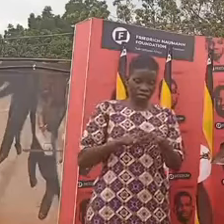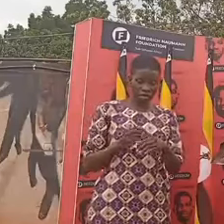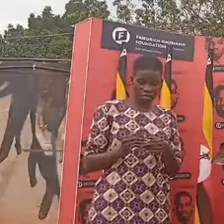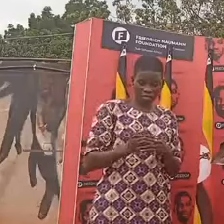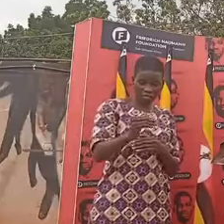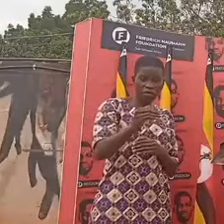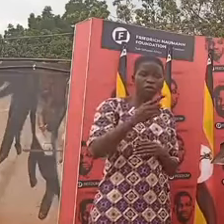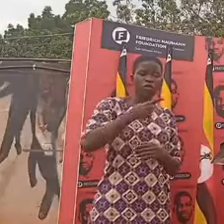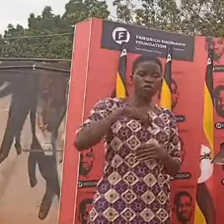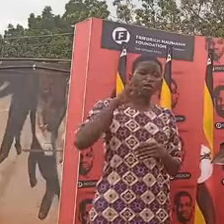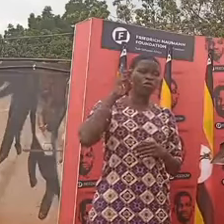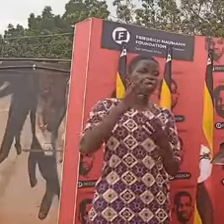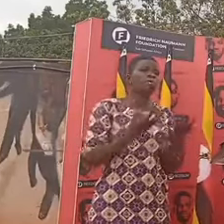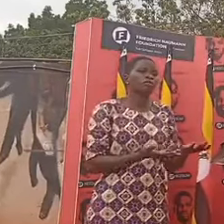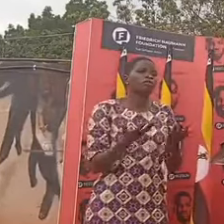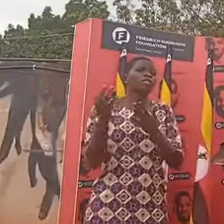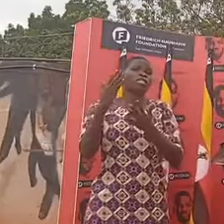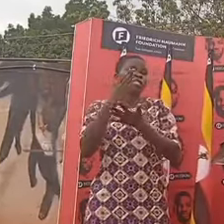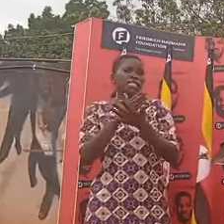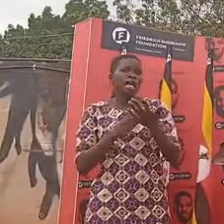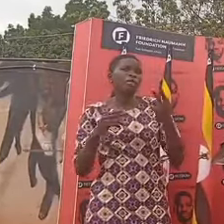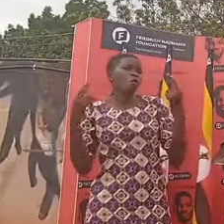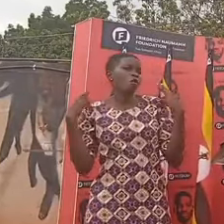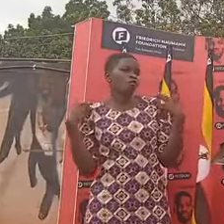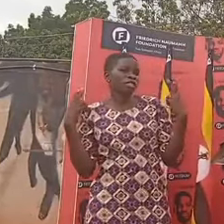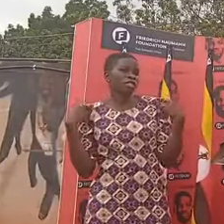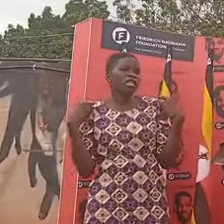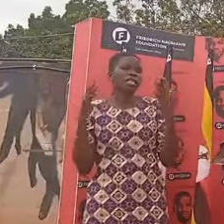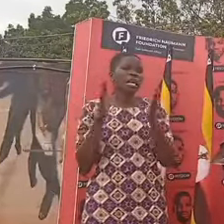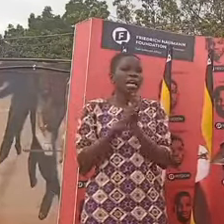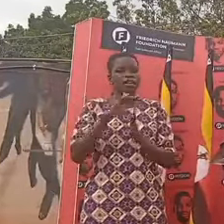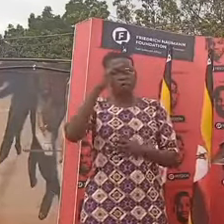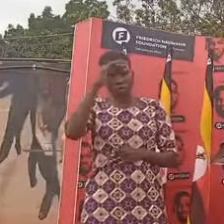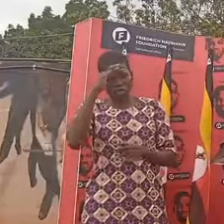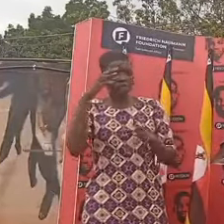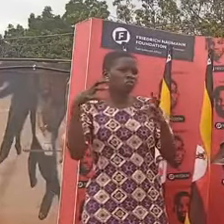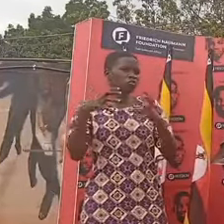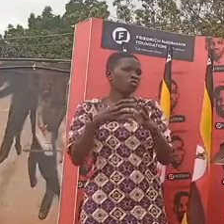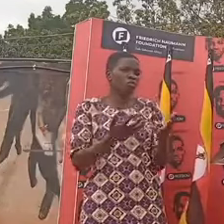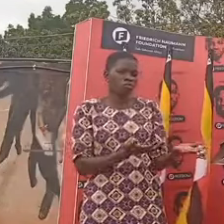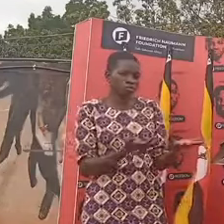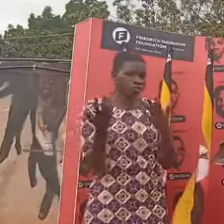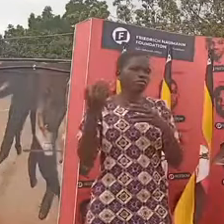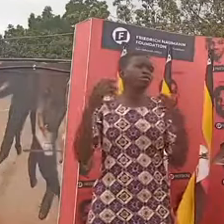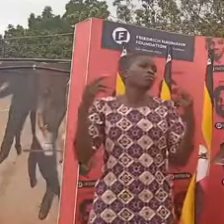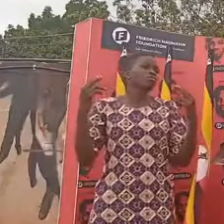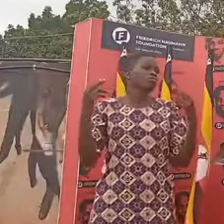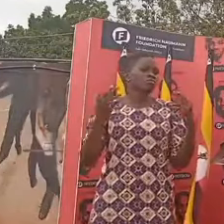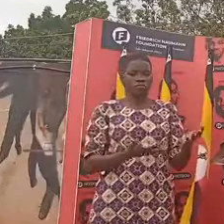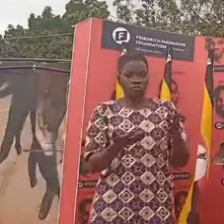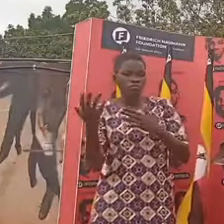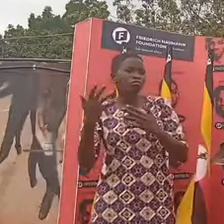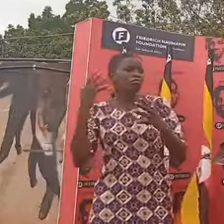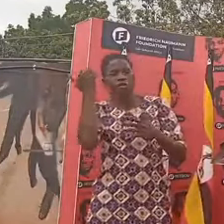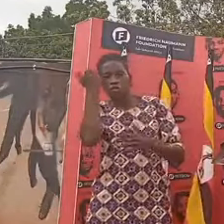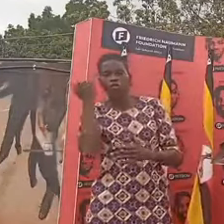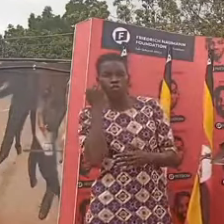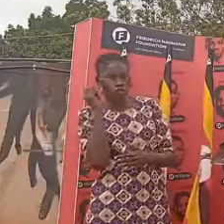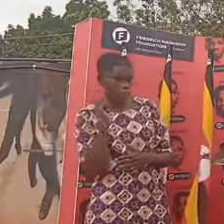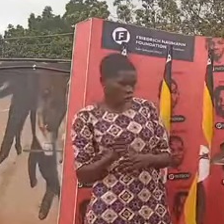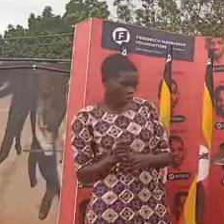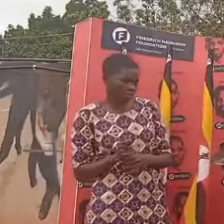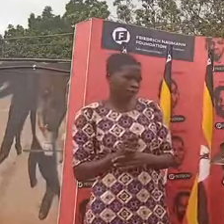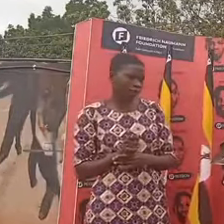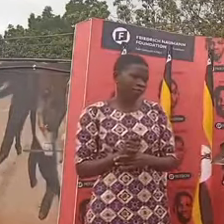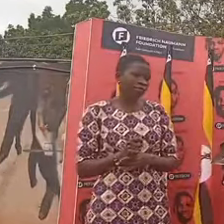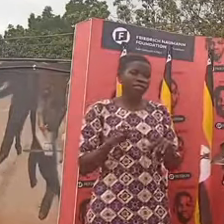ab'enjawulo tunabatutte mu kkooti era nga ffe National Unity Platform tugenda kubeera okubeera nti tetumanya amateeka tugenda kukozesa amateeka